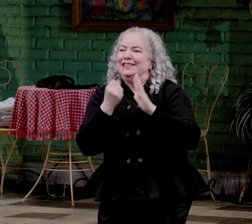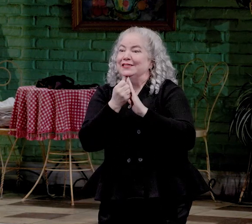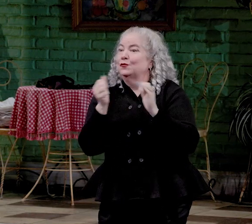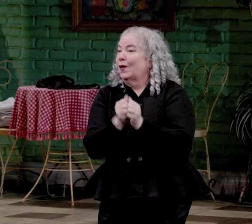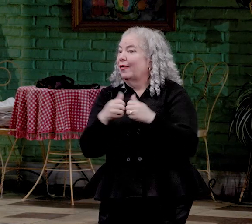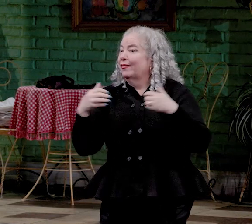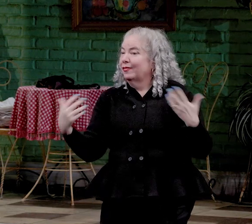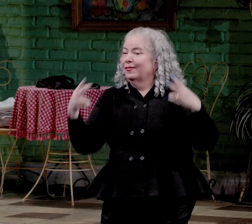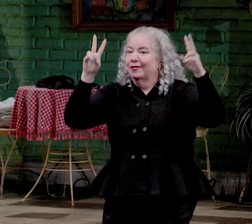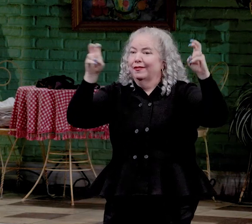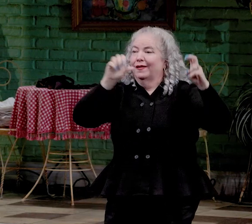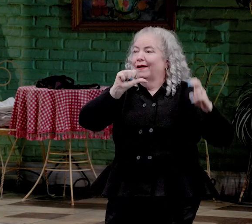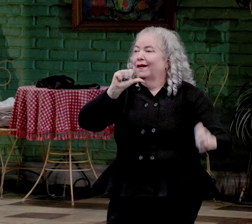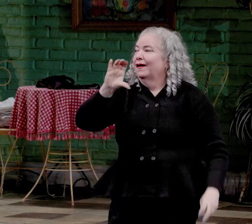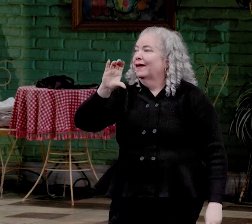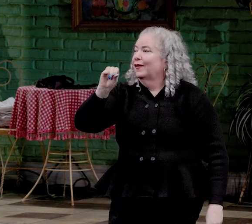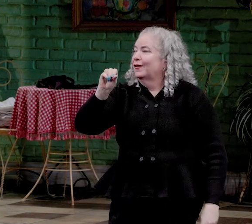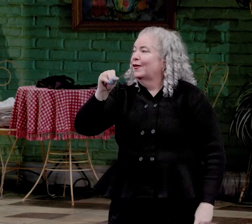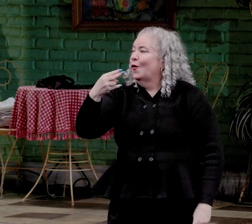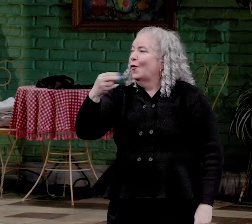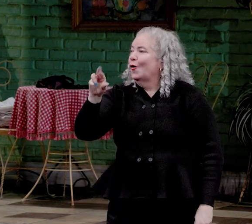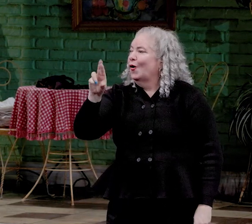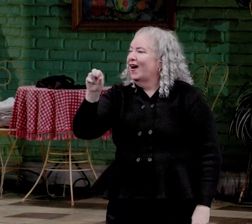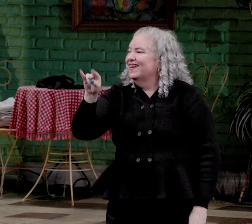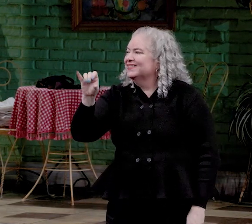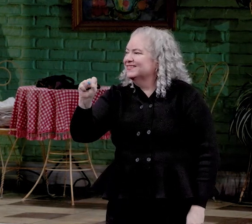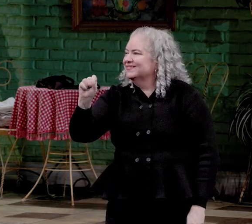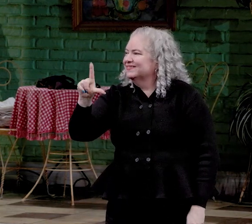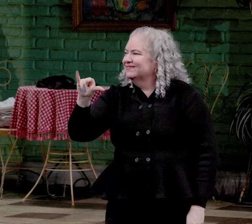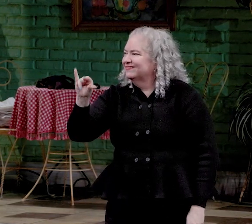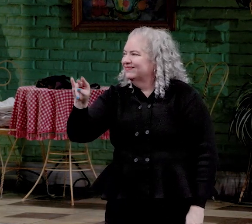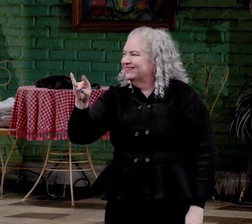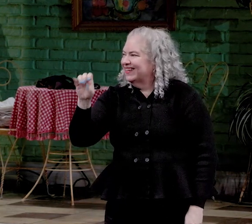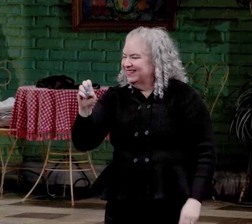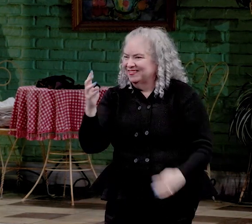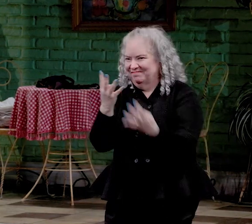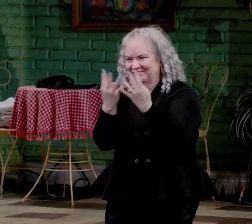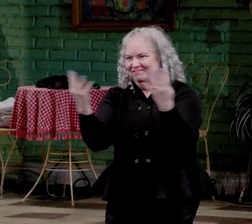season with A Chorus Line.